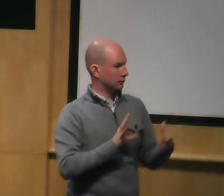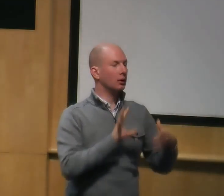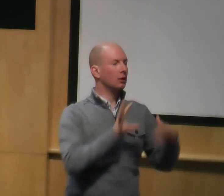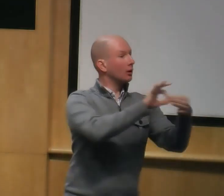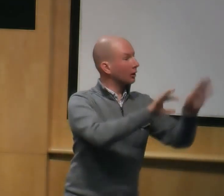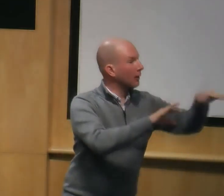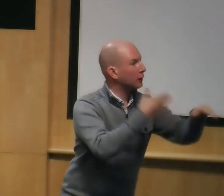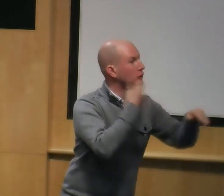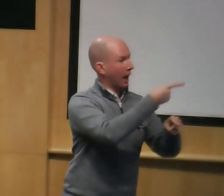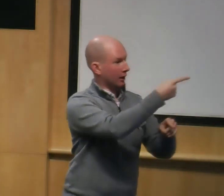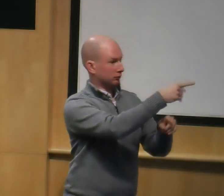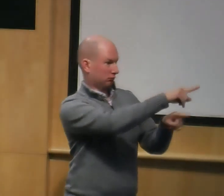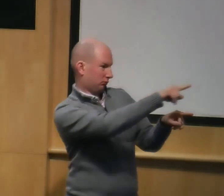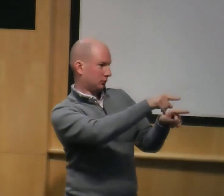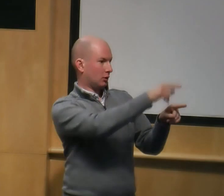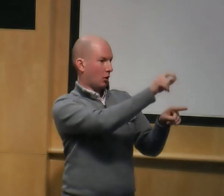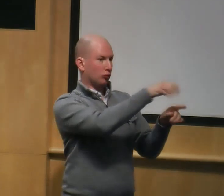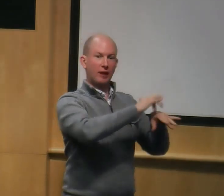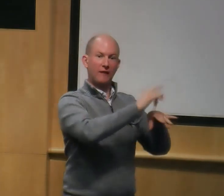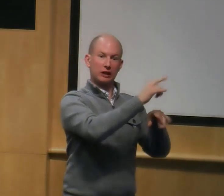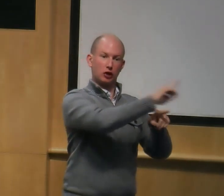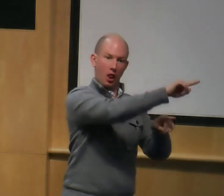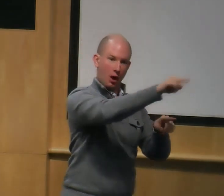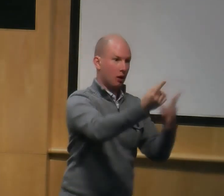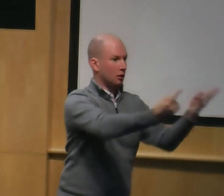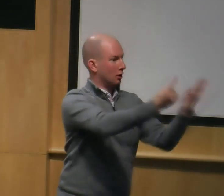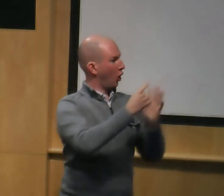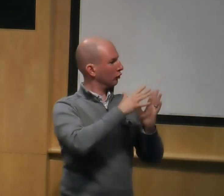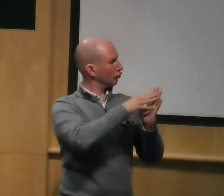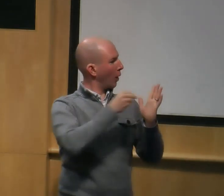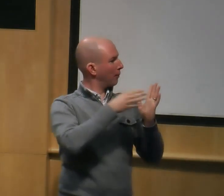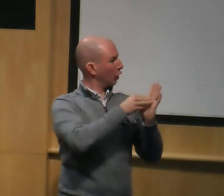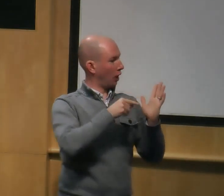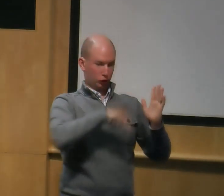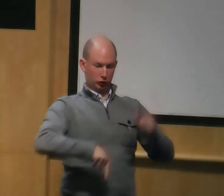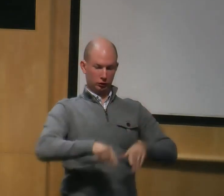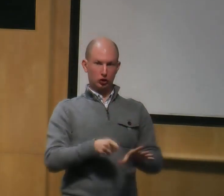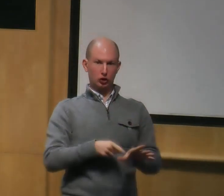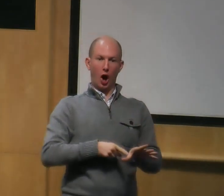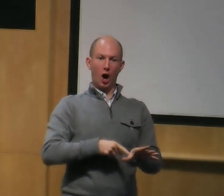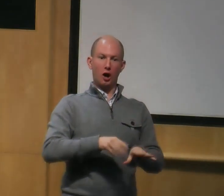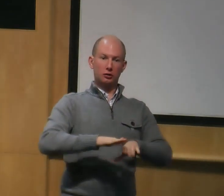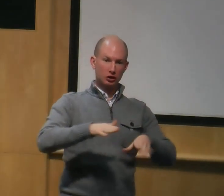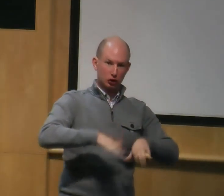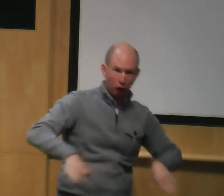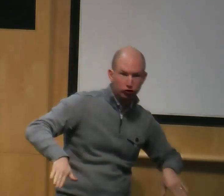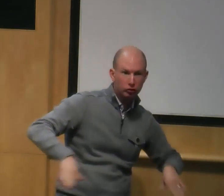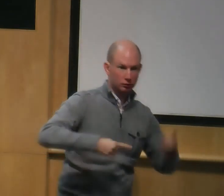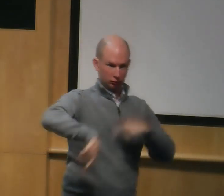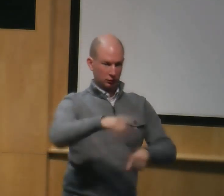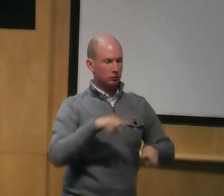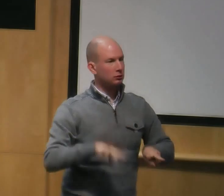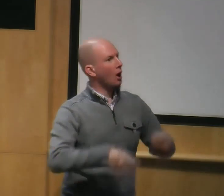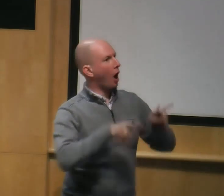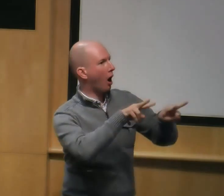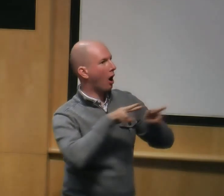people, you can network. We can contact people, and then they can tell another professional, and then we can show